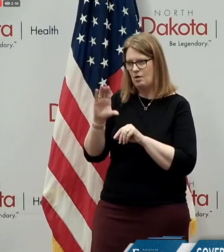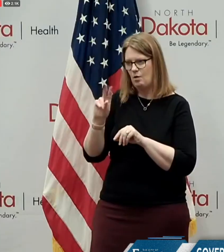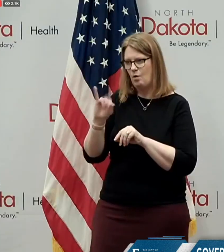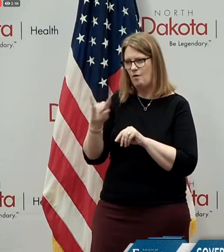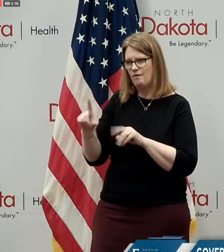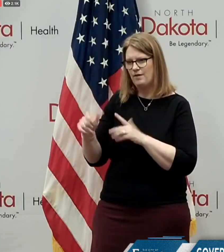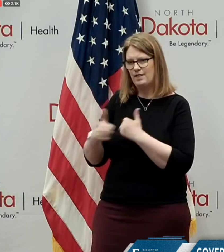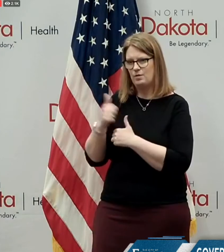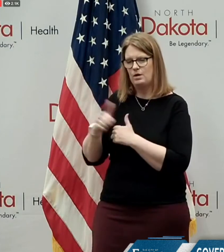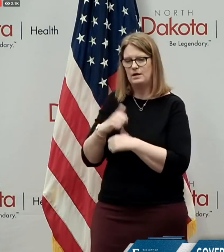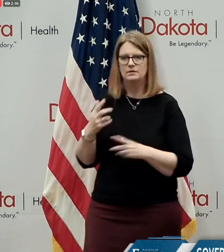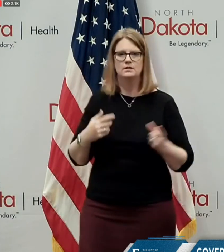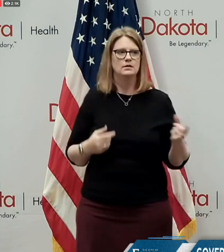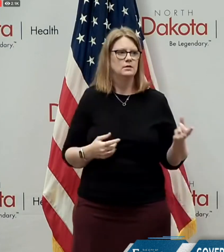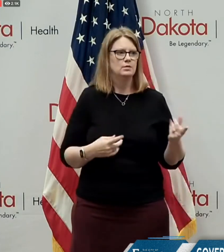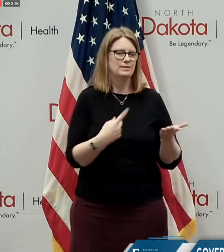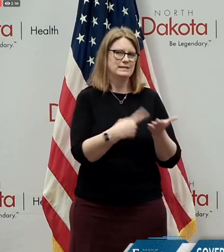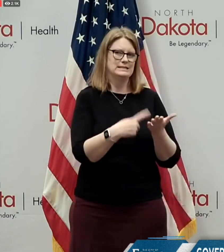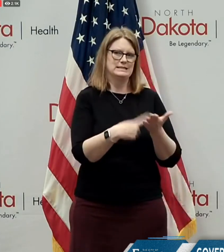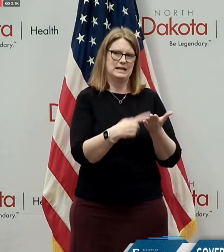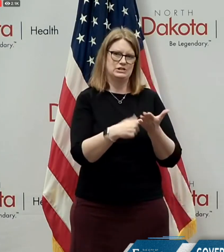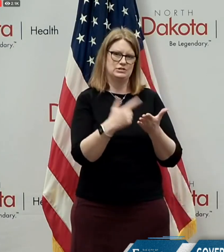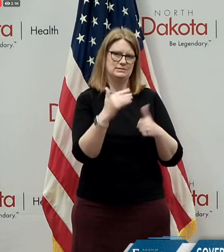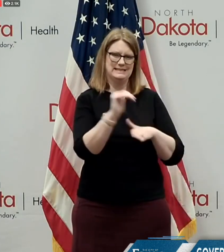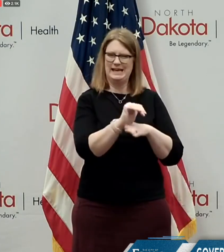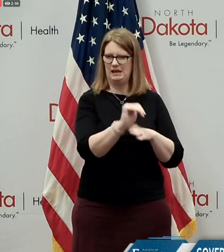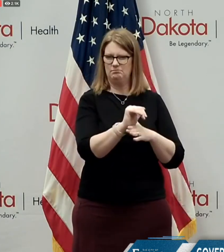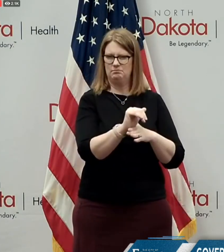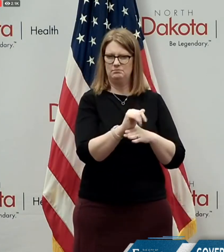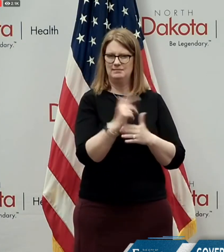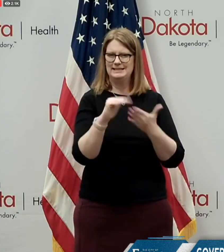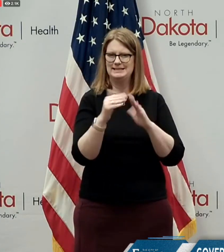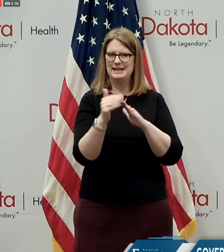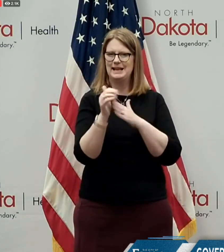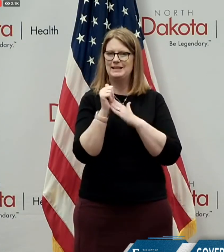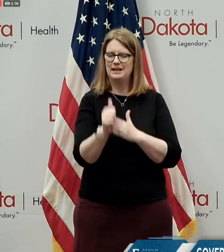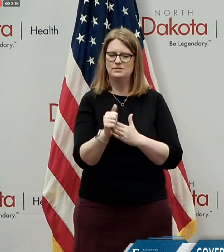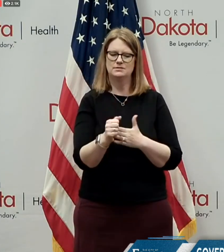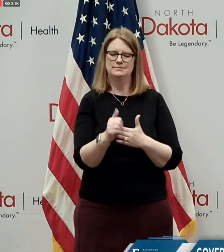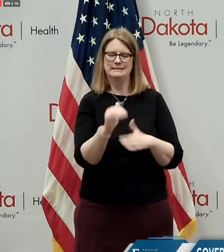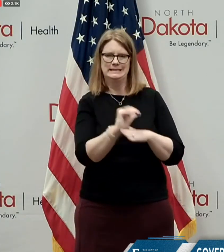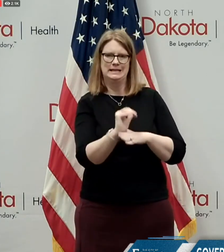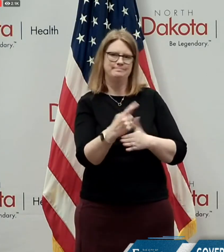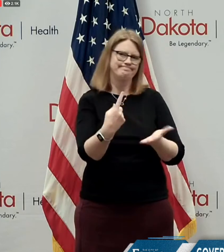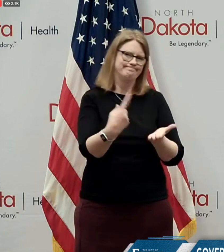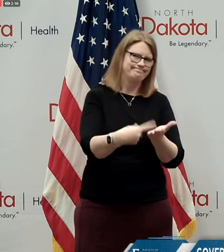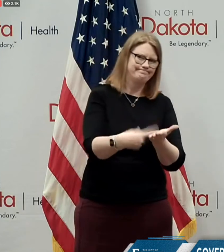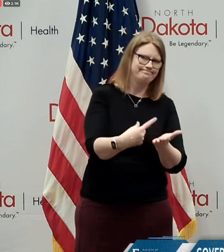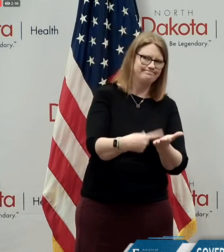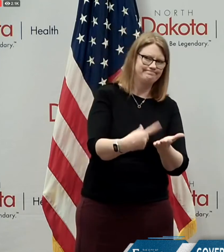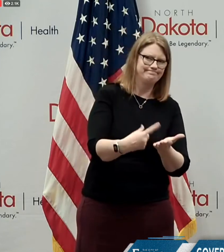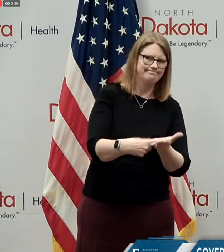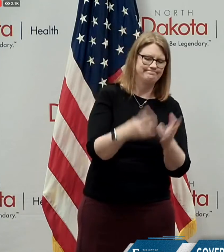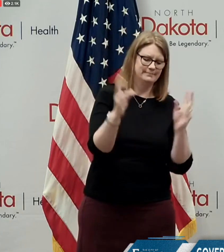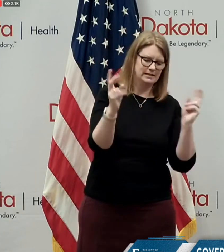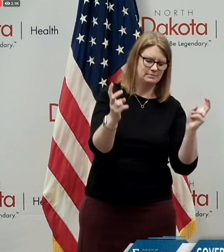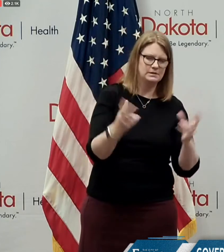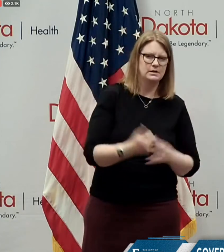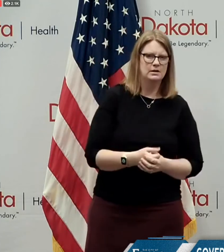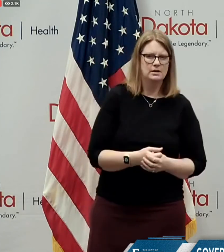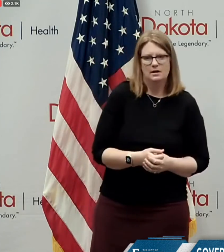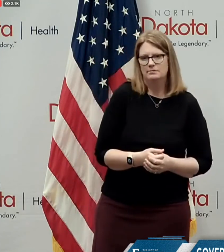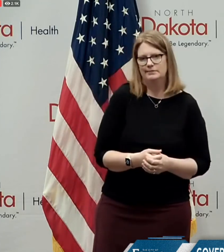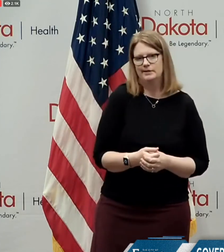Well, we're having a discussion with some city leaders tonight around that topic. I think the other tactic which we've seen